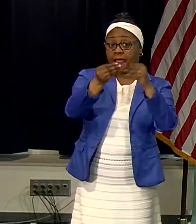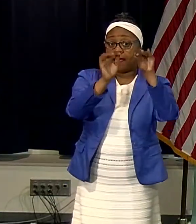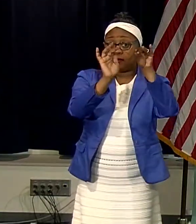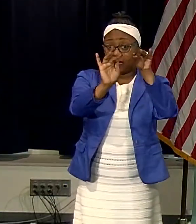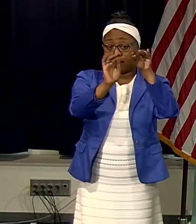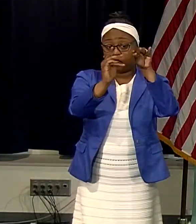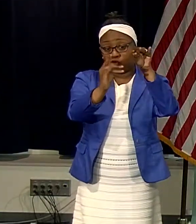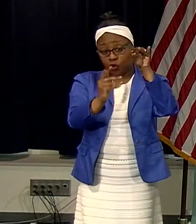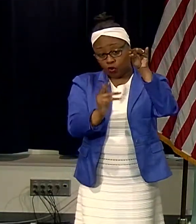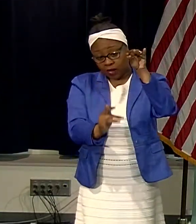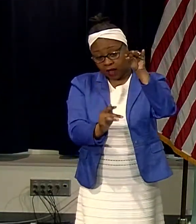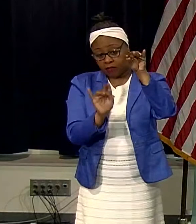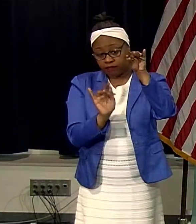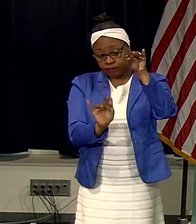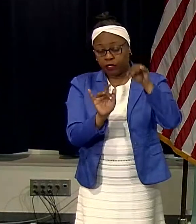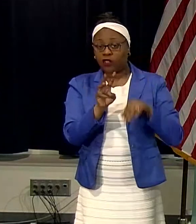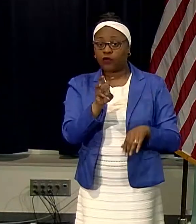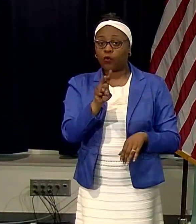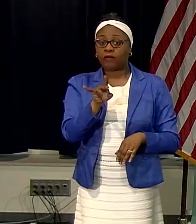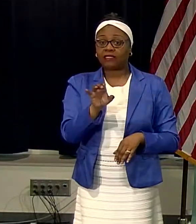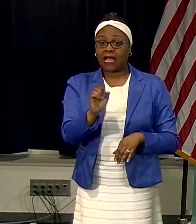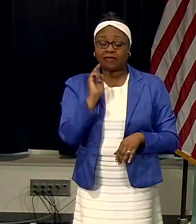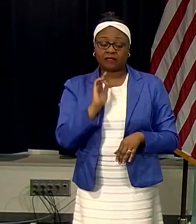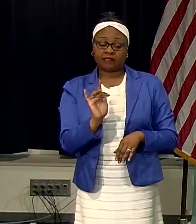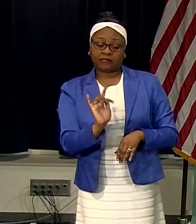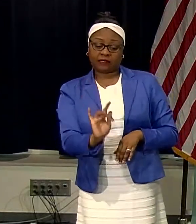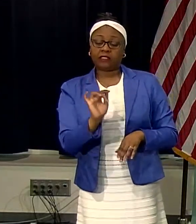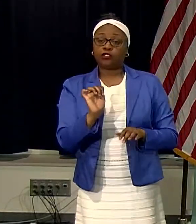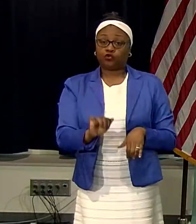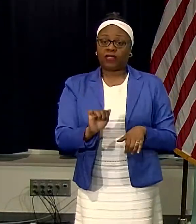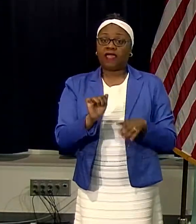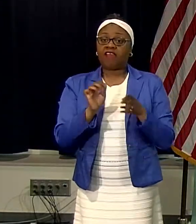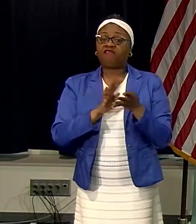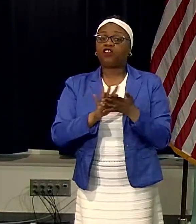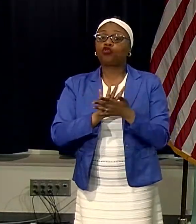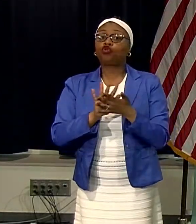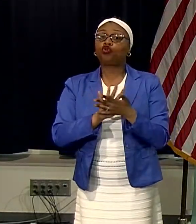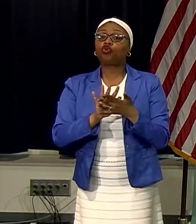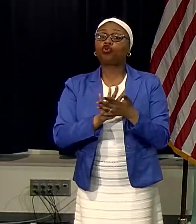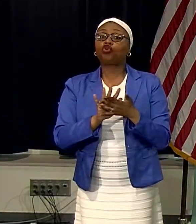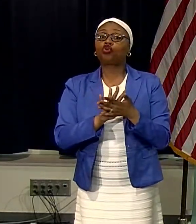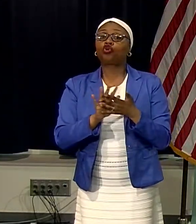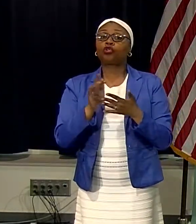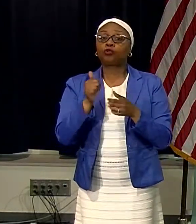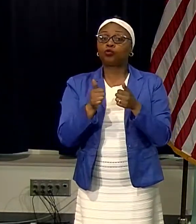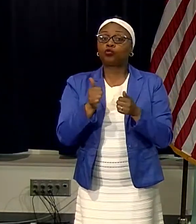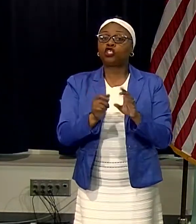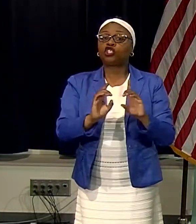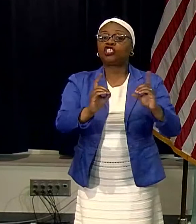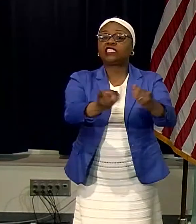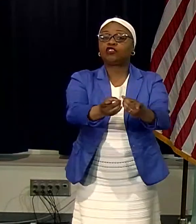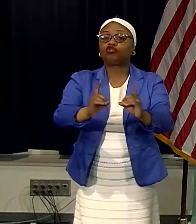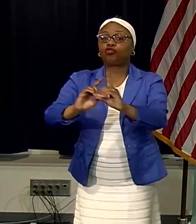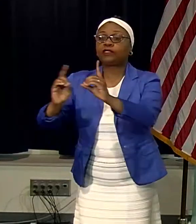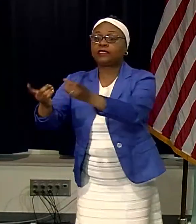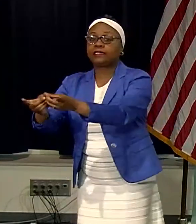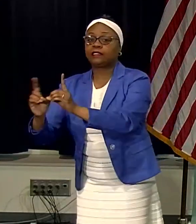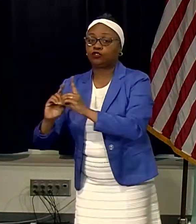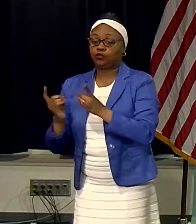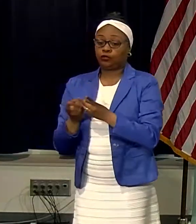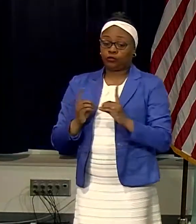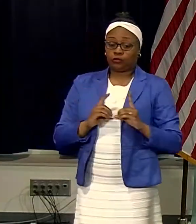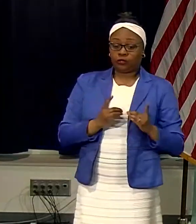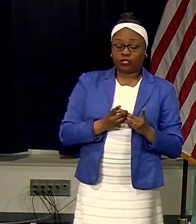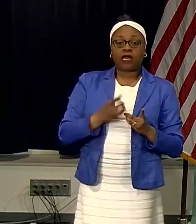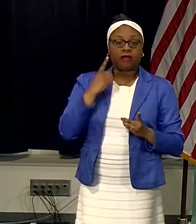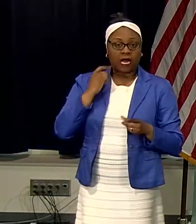to this website right here. Once you get to this website, you can filter by district, and you can also filter by address